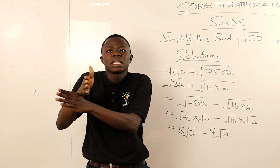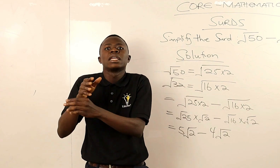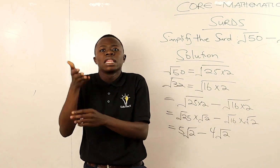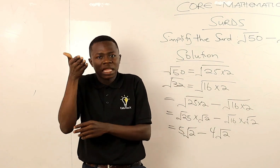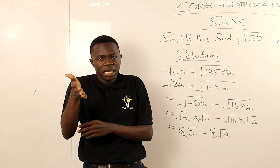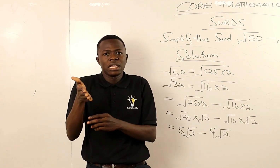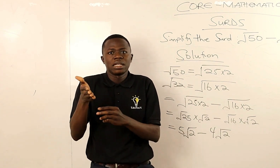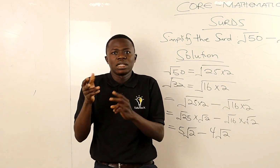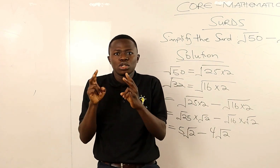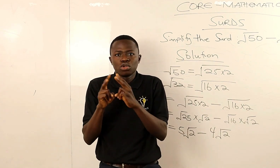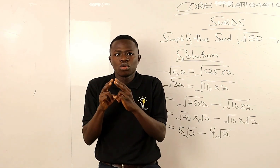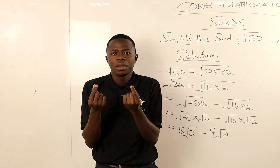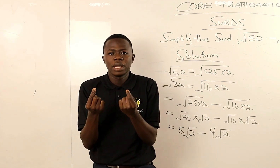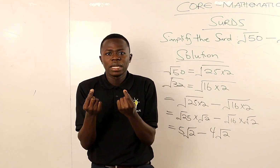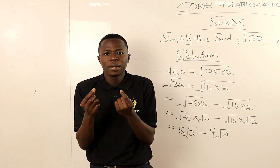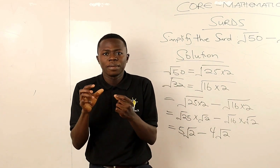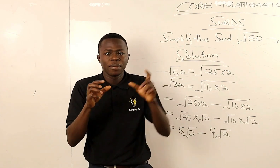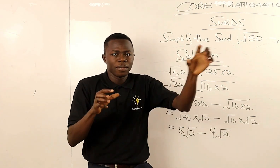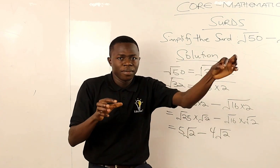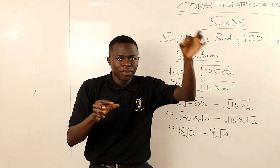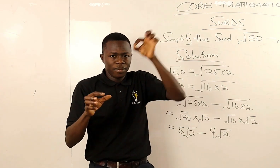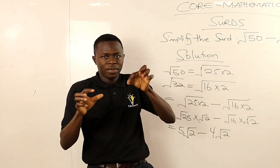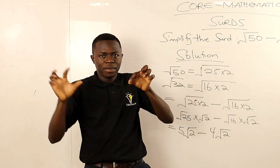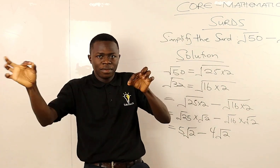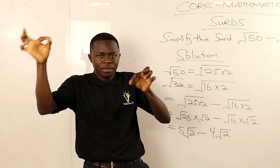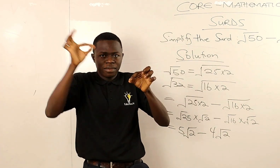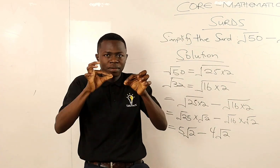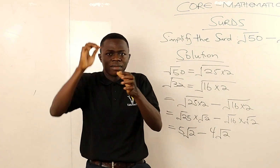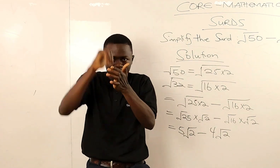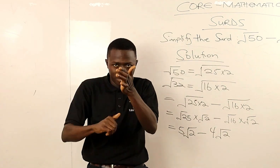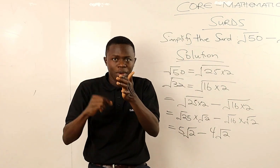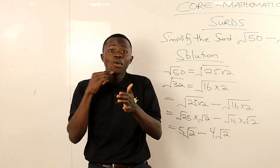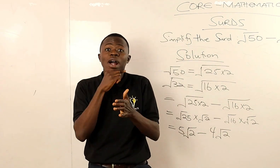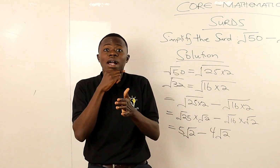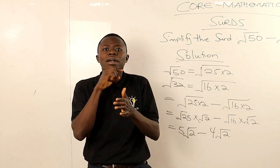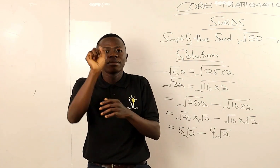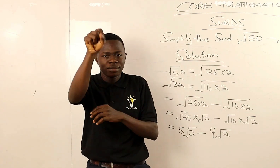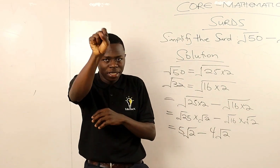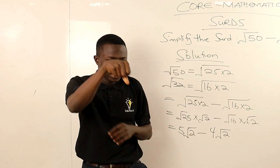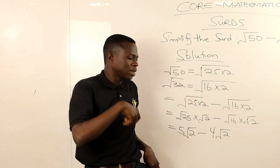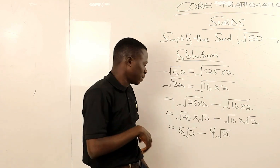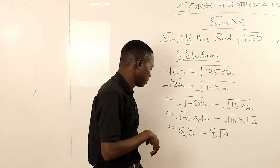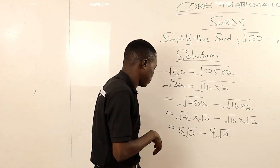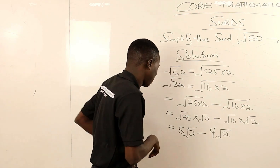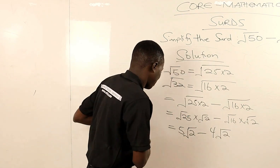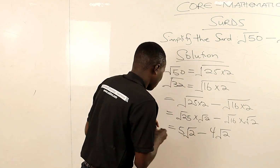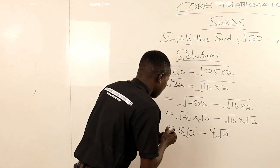square root sign, we are going to isolate them and subtract them because the question is